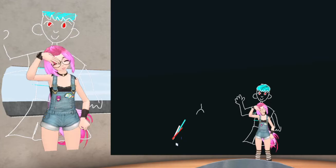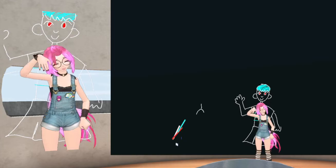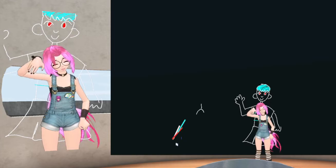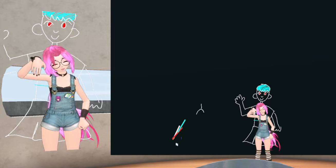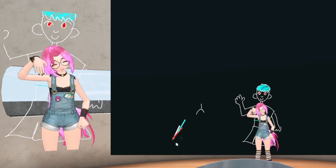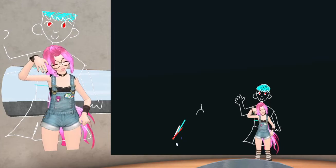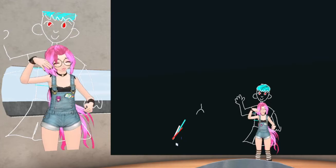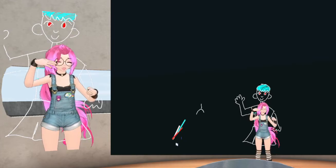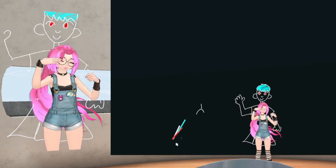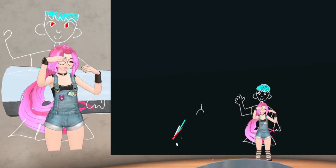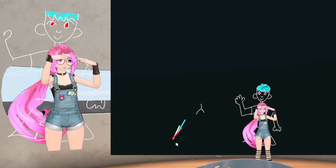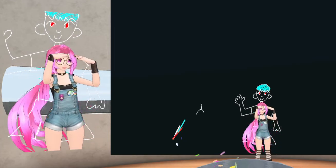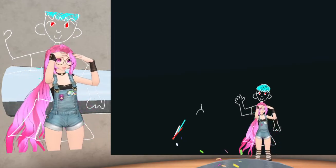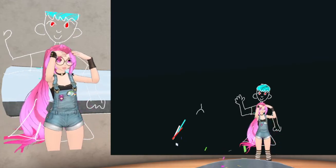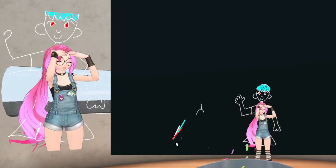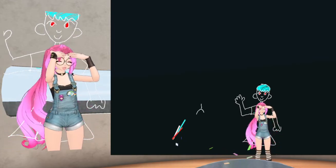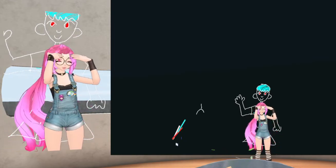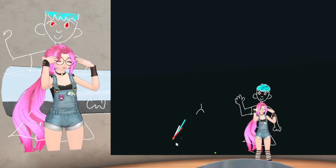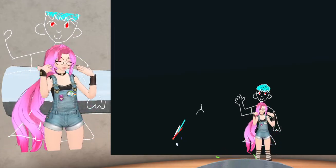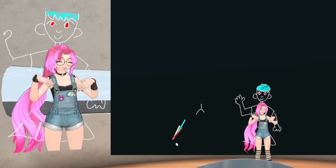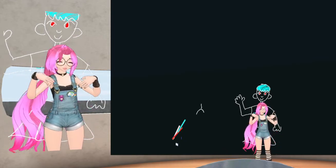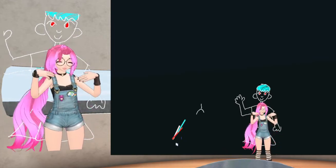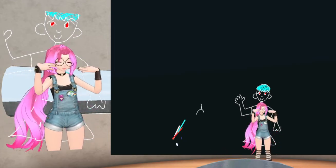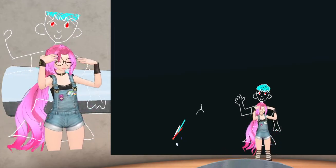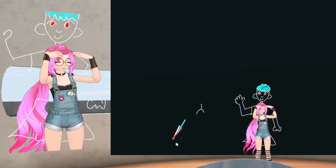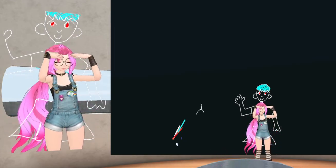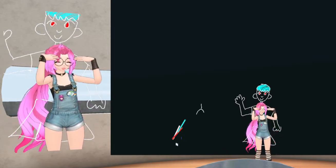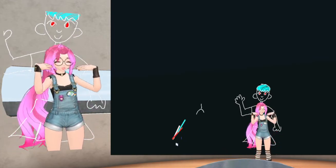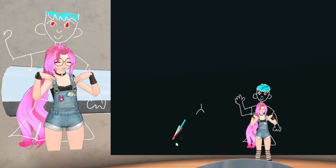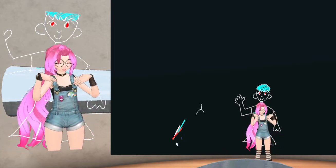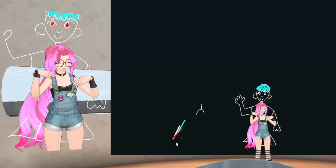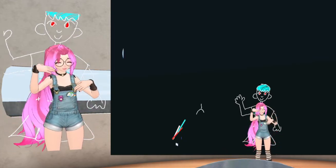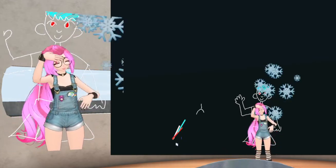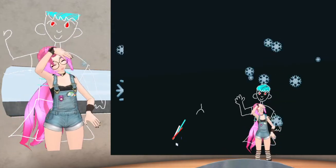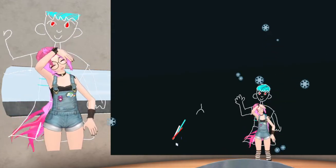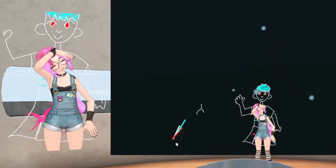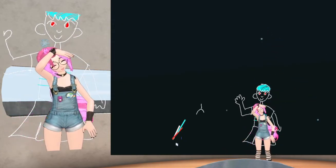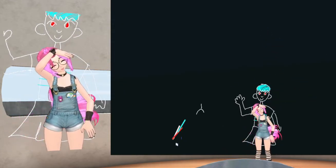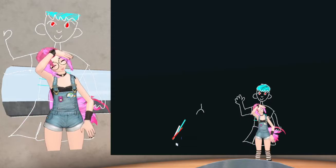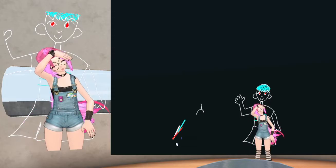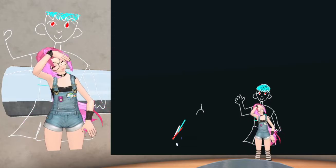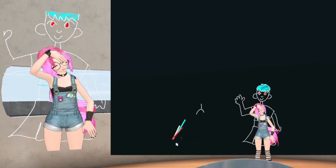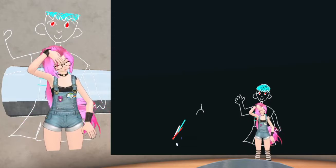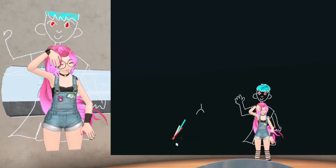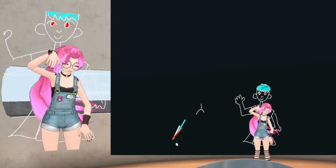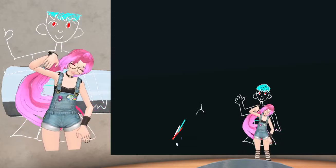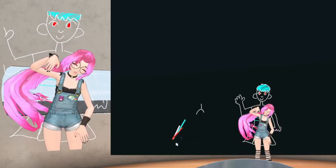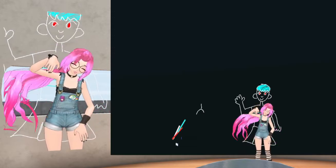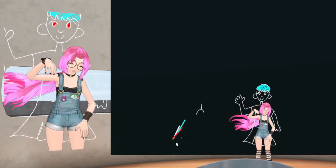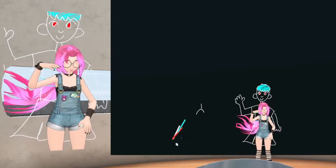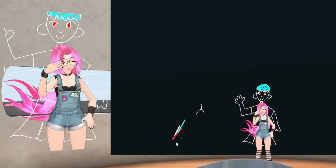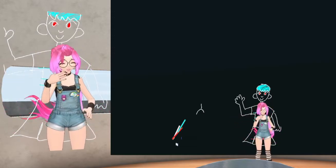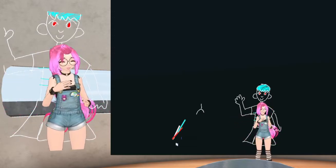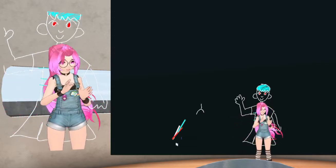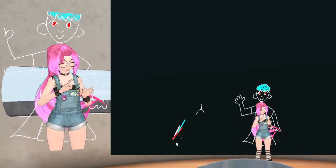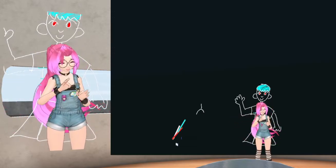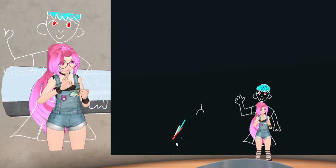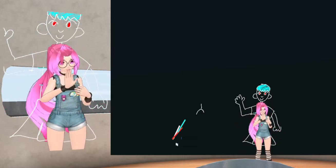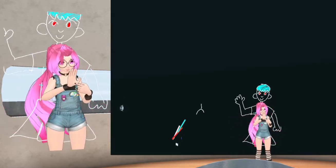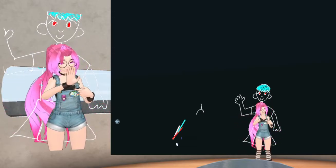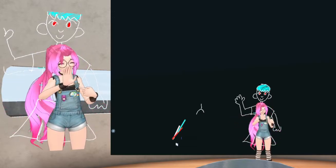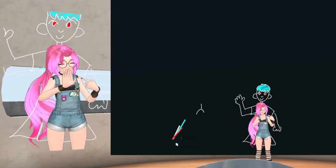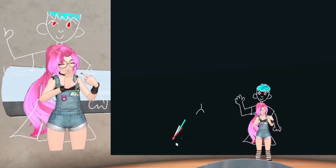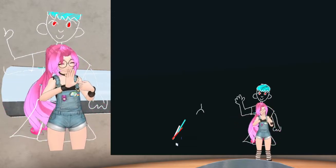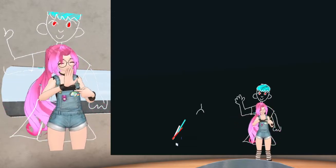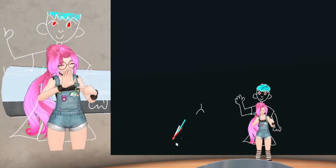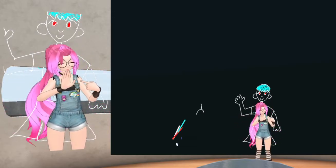a fringe to the side, or you could say like the bangs go out this way, or it's like flowing. Yeah, you could just describe